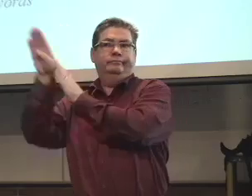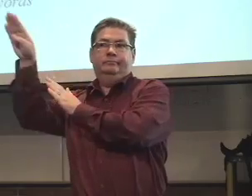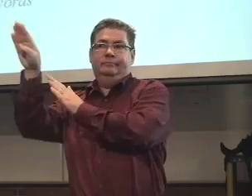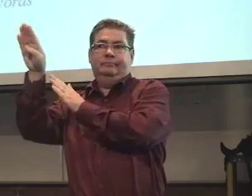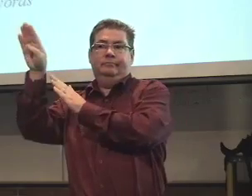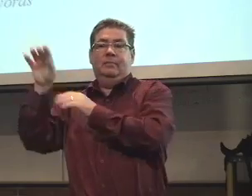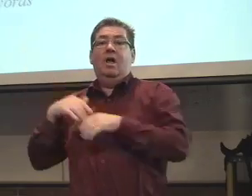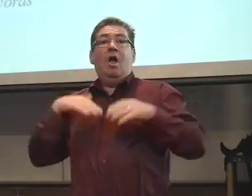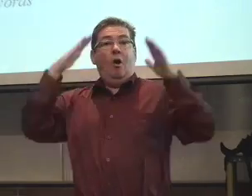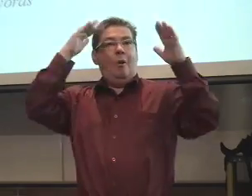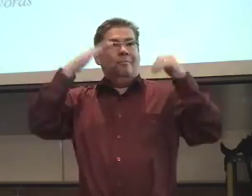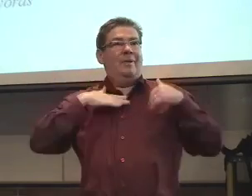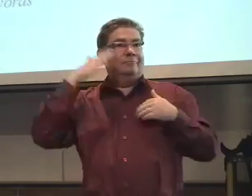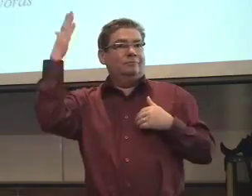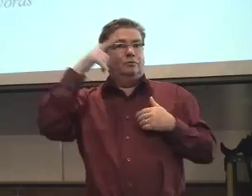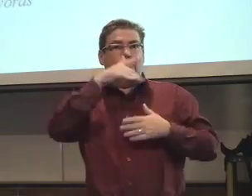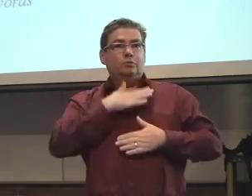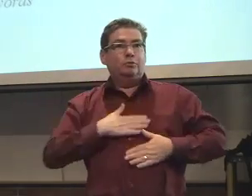But I hope you enjoyed it. I know I kind of clipped through some